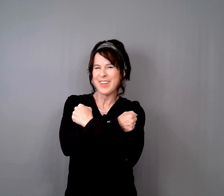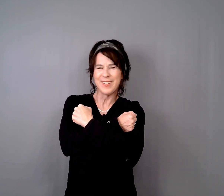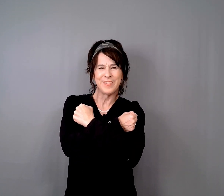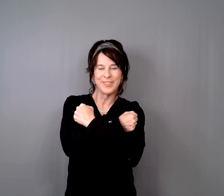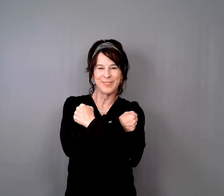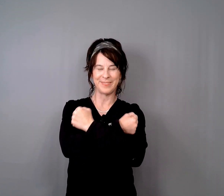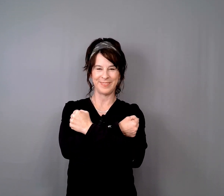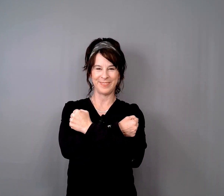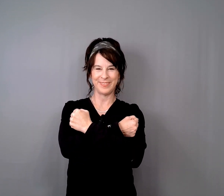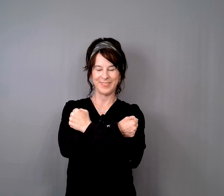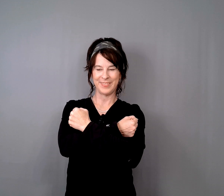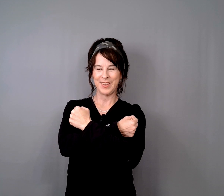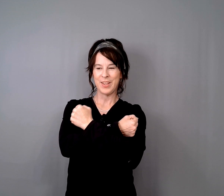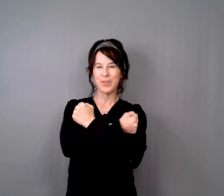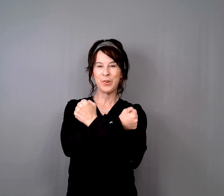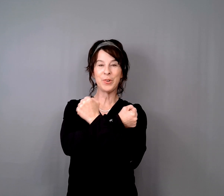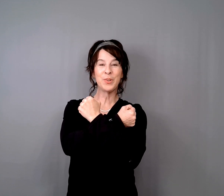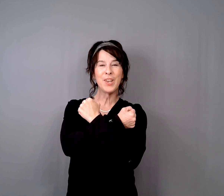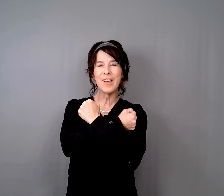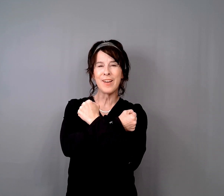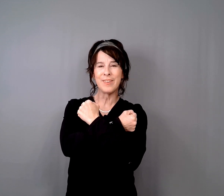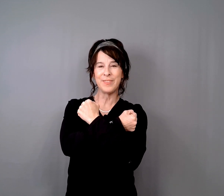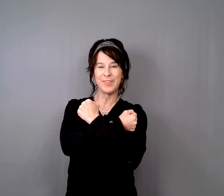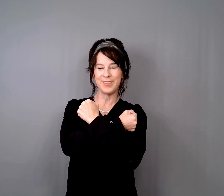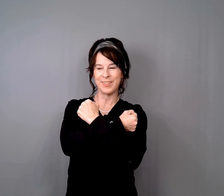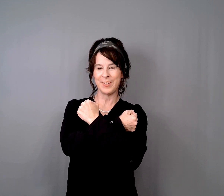love, your love